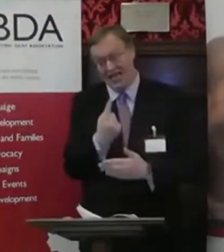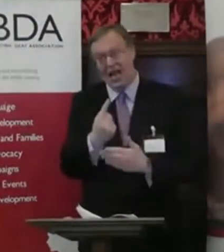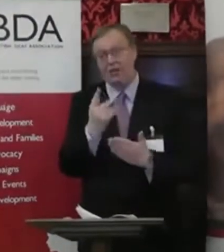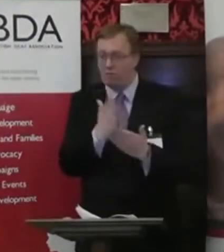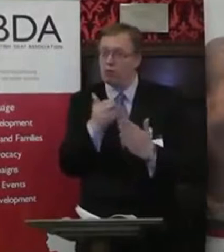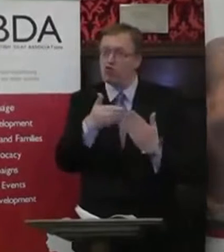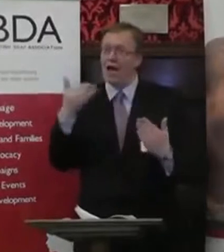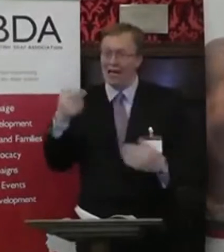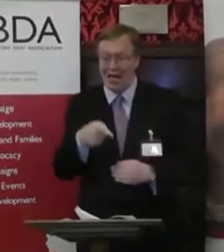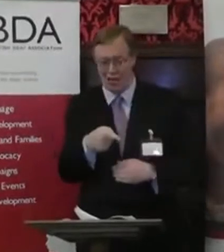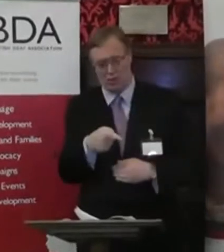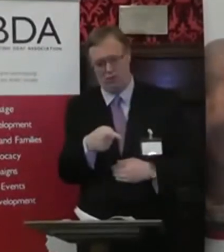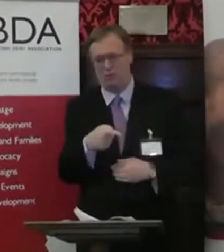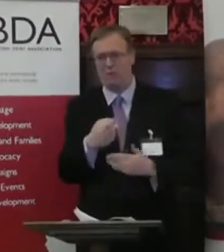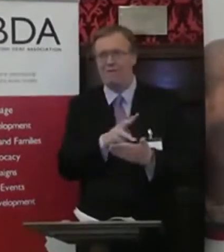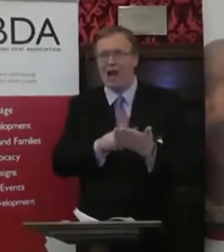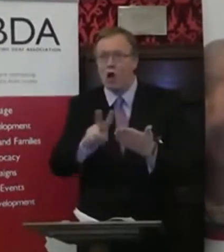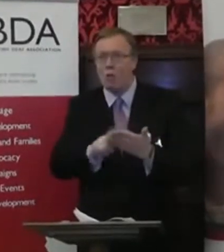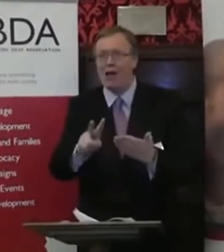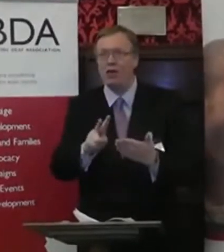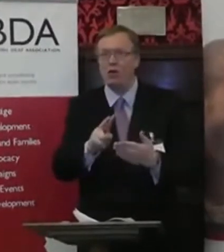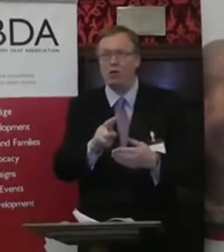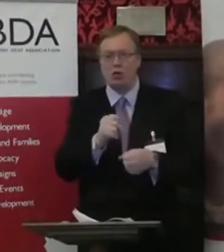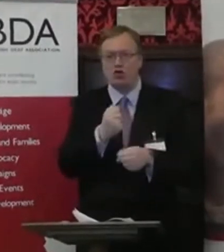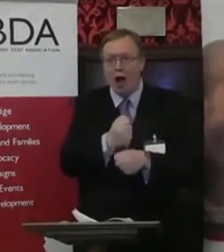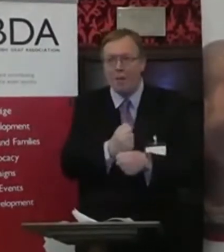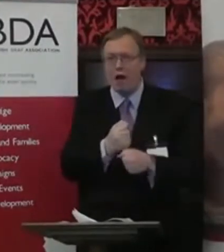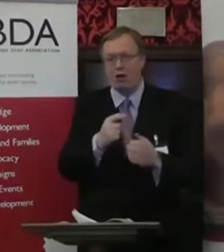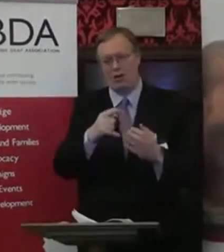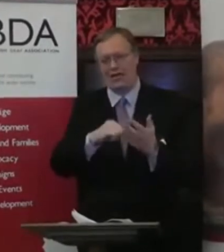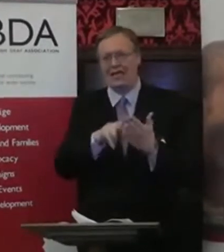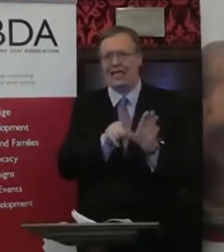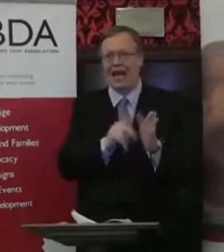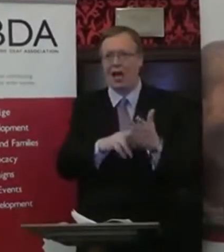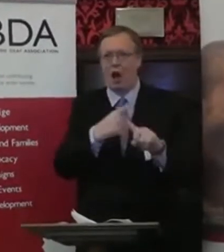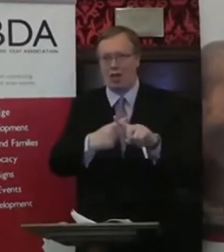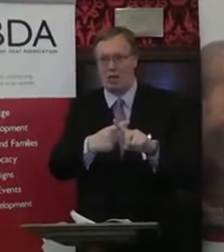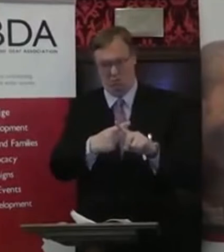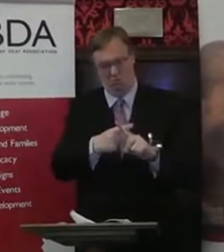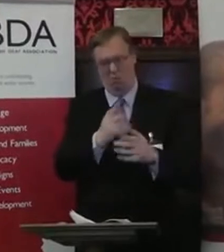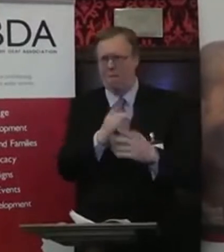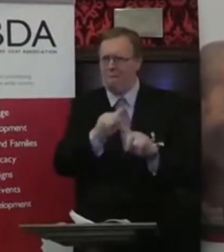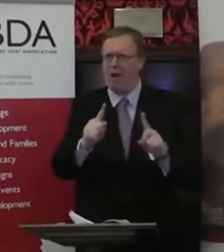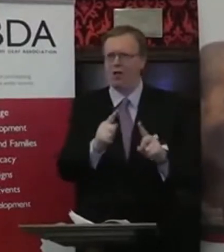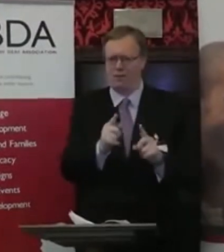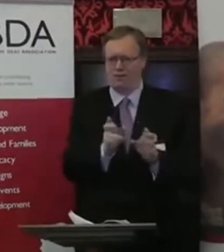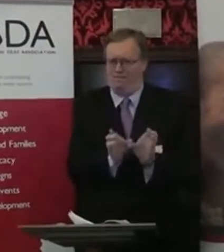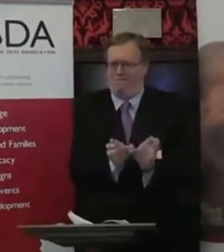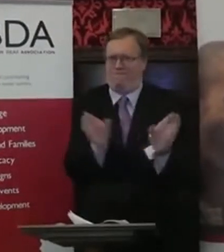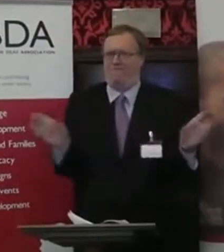BSL is now recognised as a language with its own vocabulary, grammar and syntax,